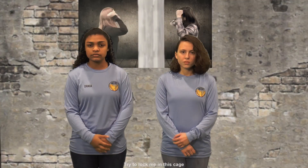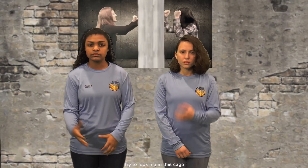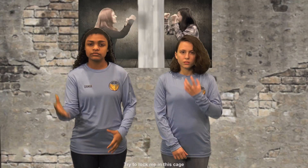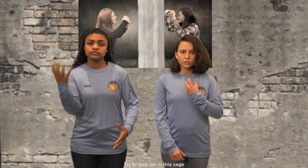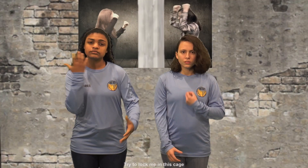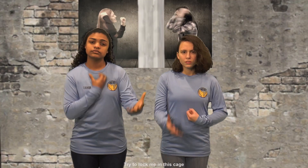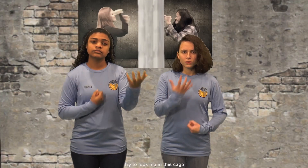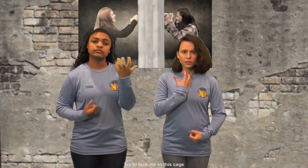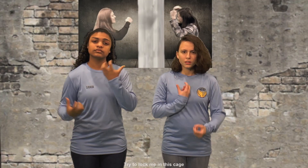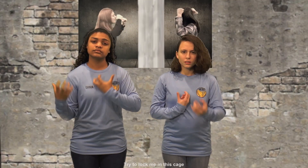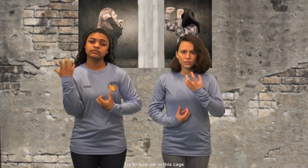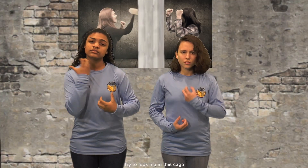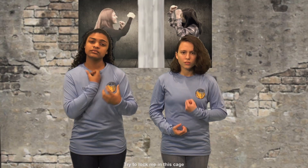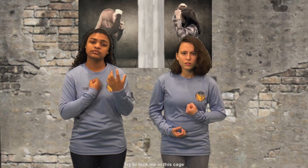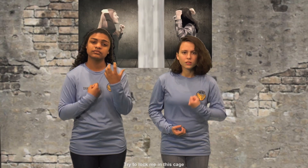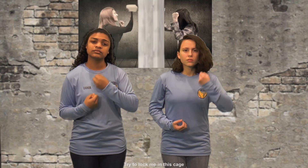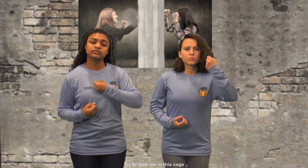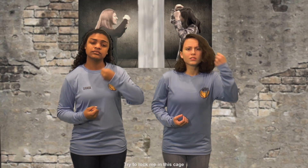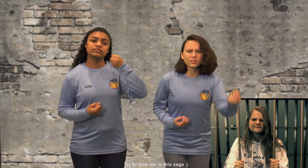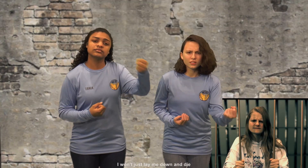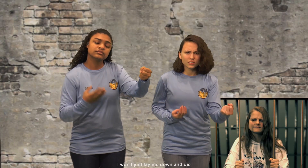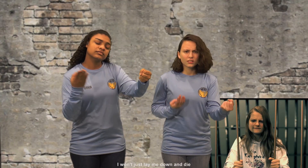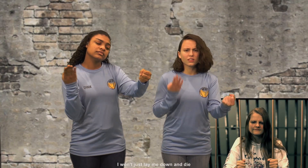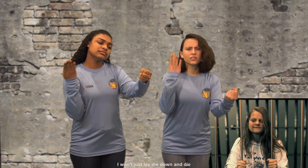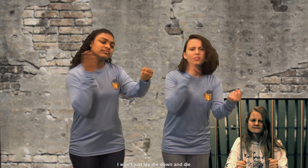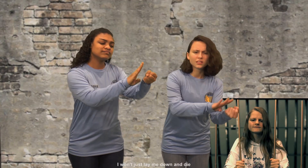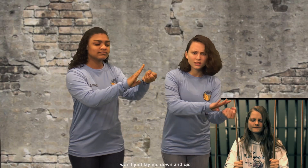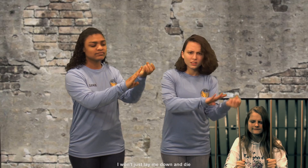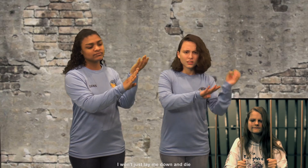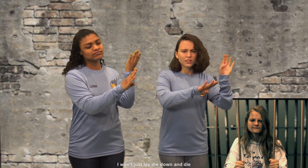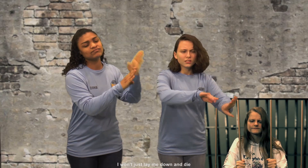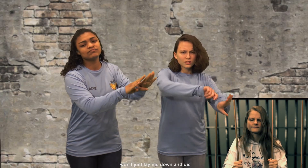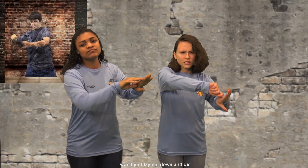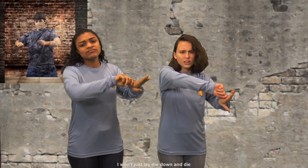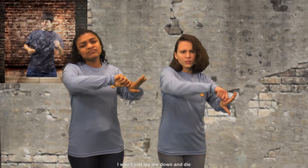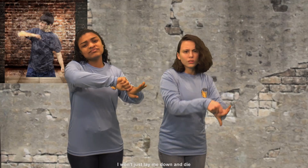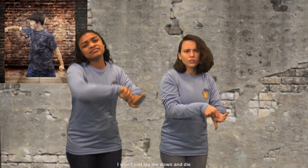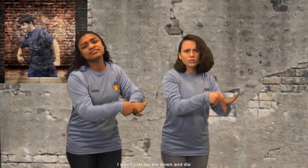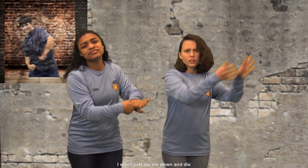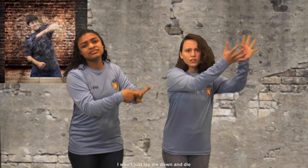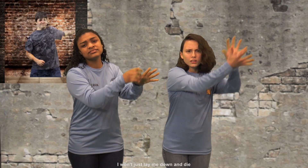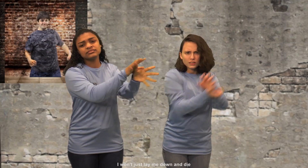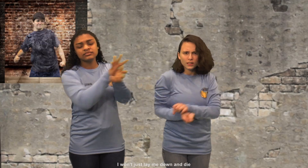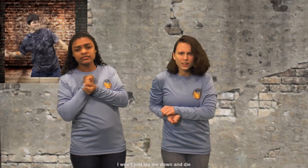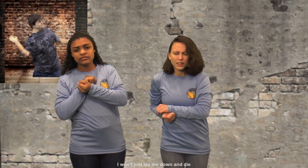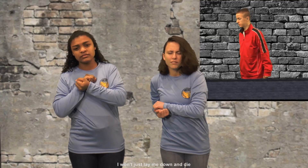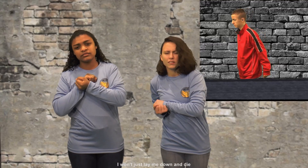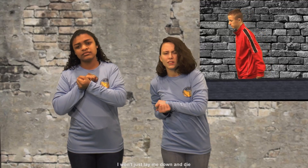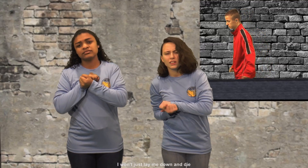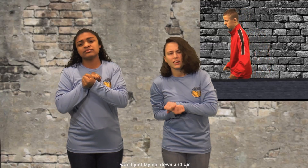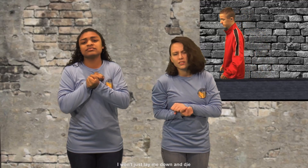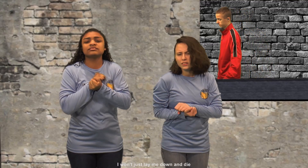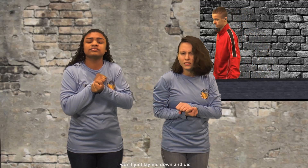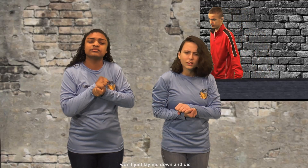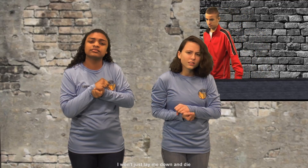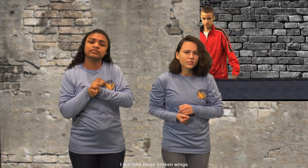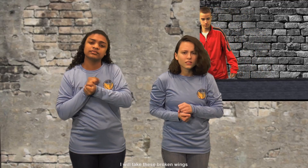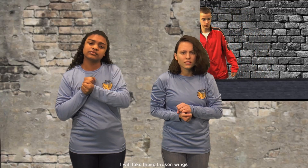lock me in this cage I won't just light me down and die I won't